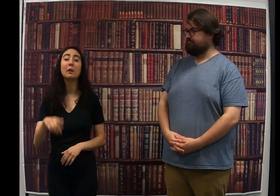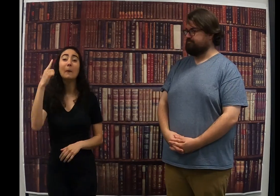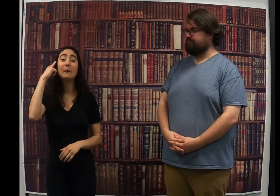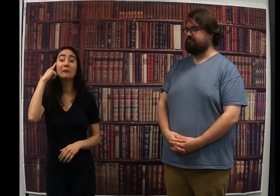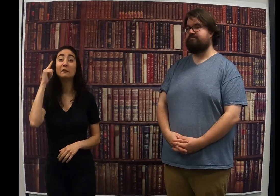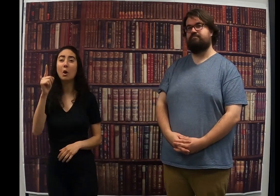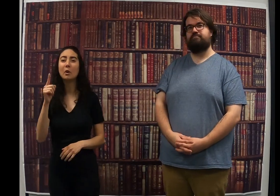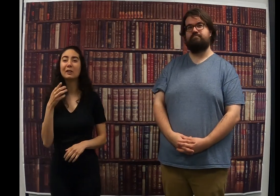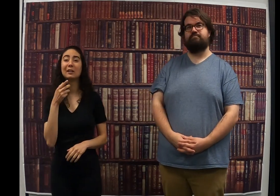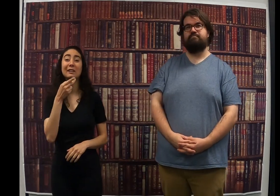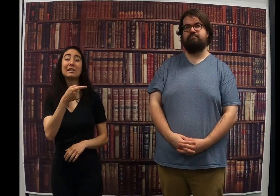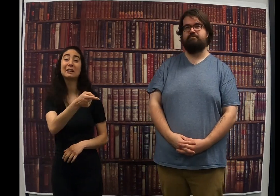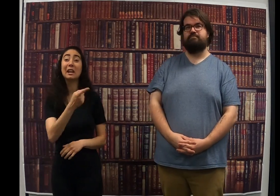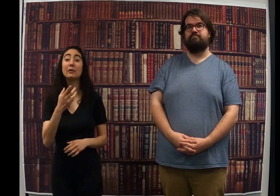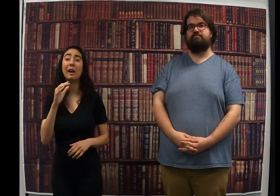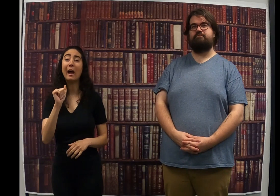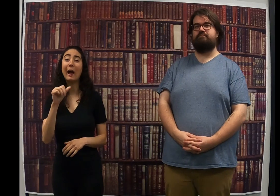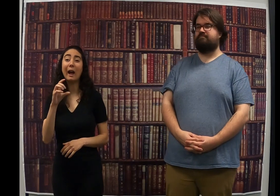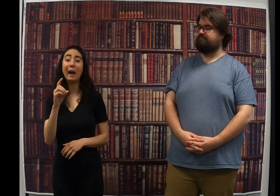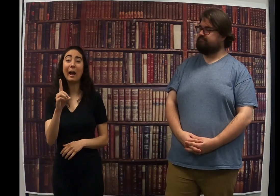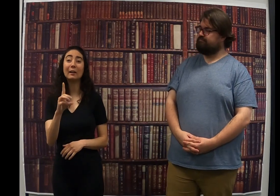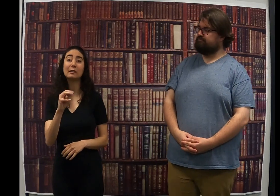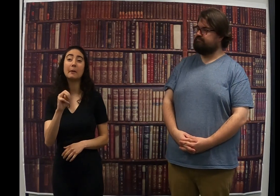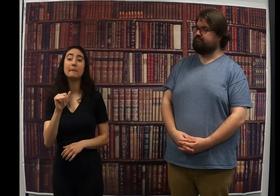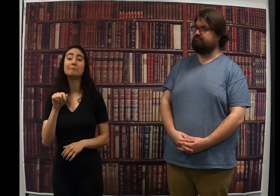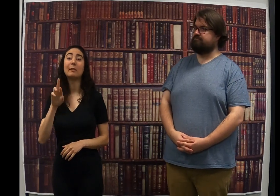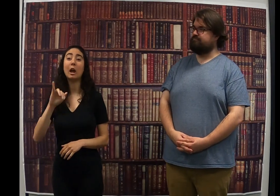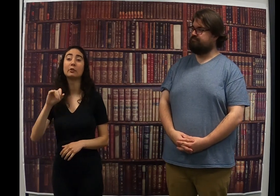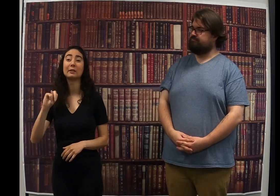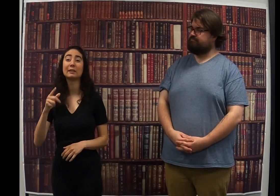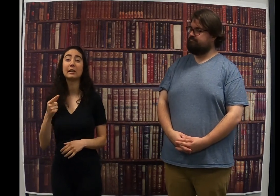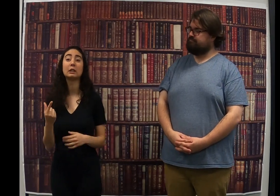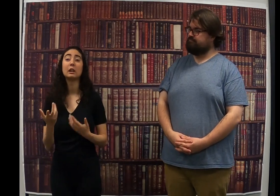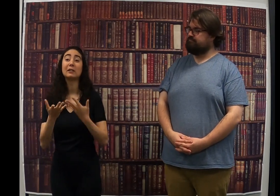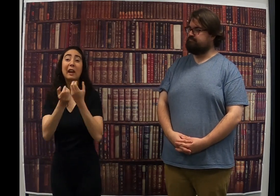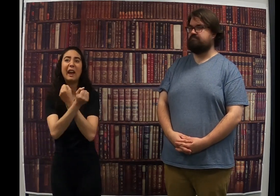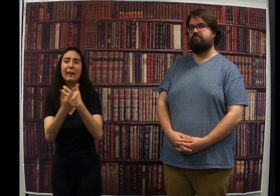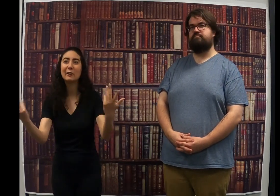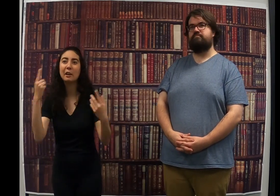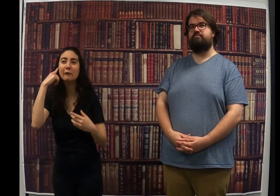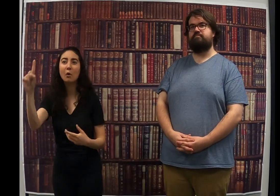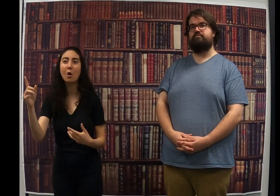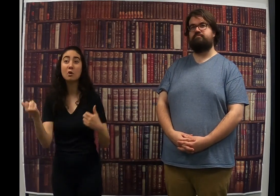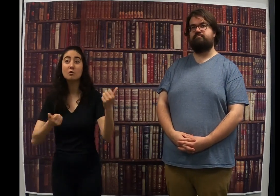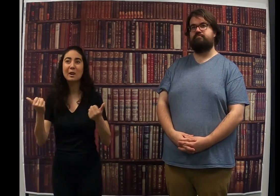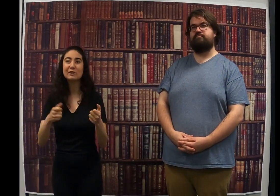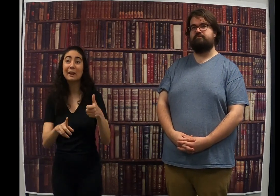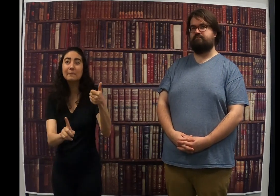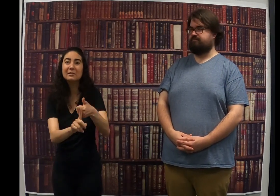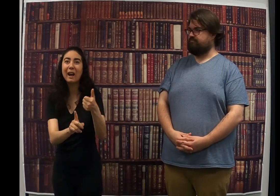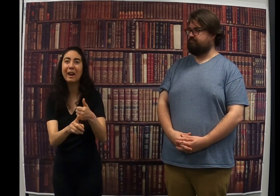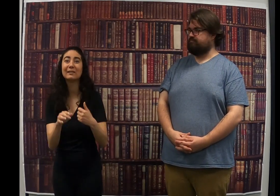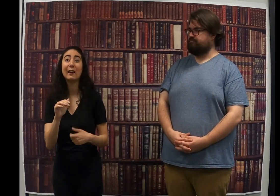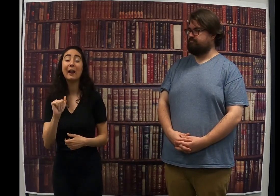For he was admiring everything for which he is himself admired.